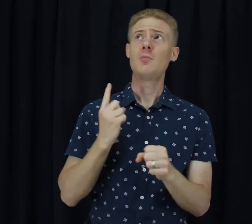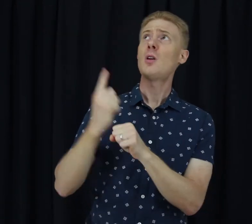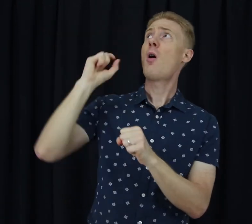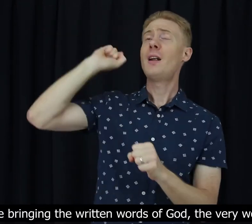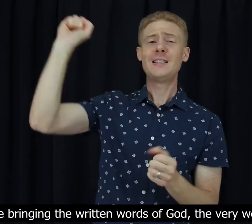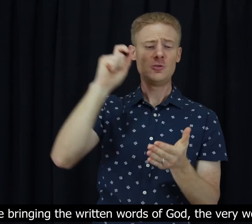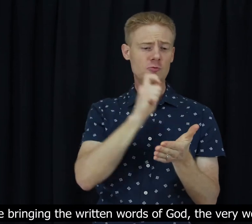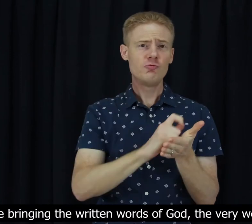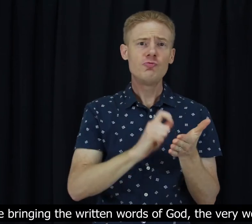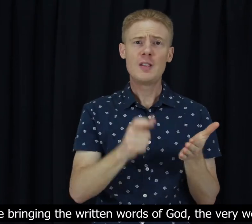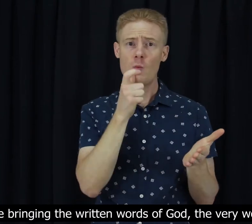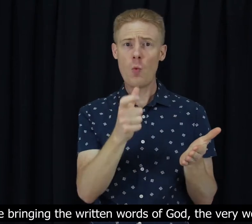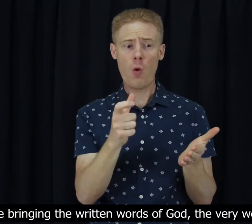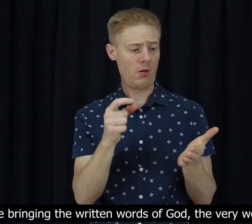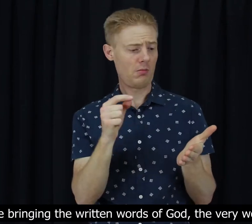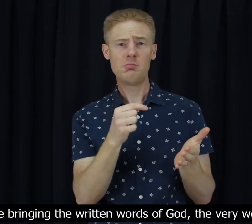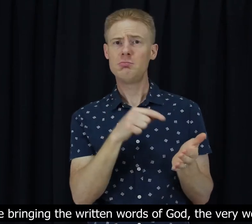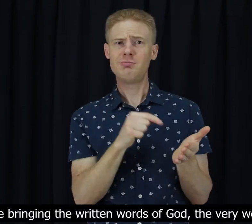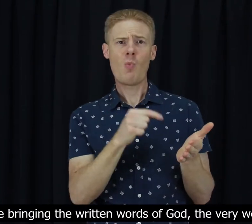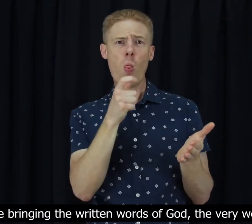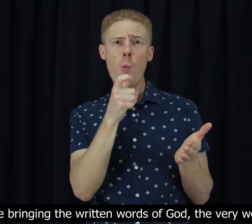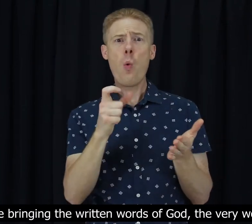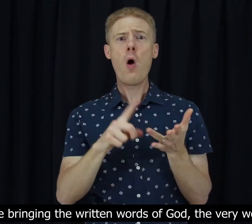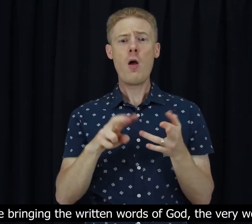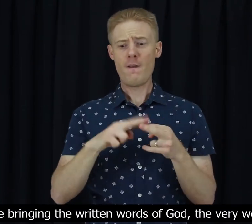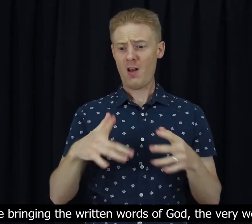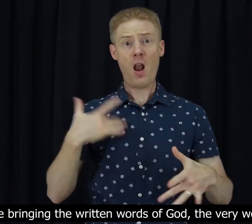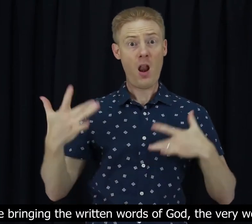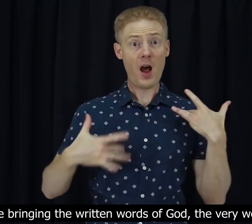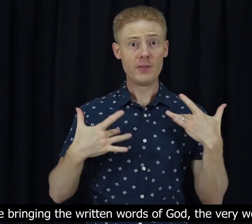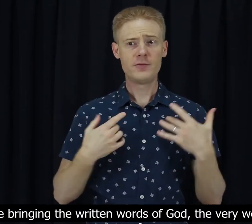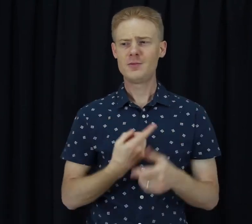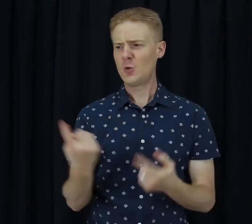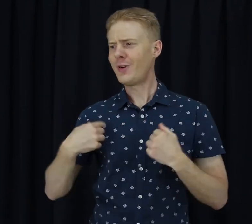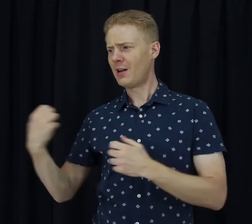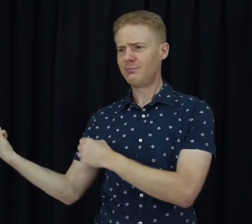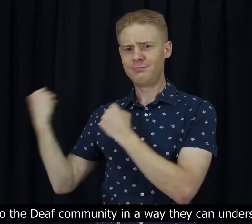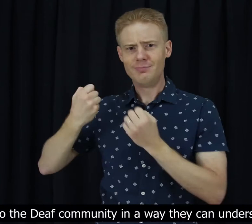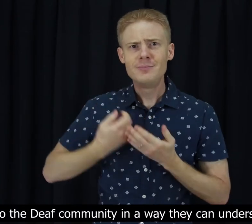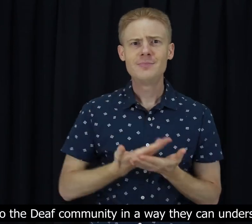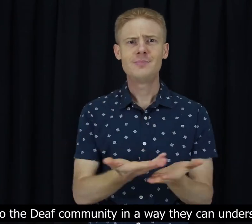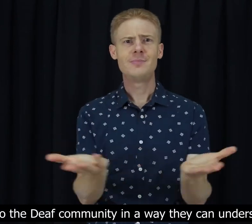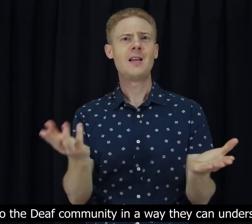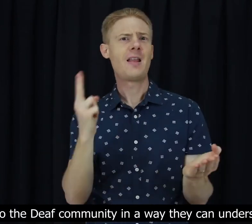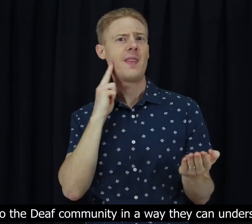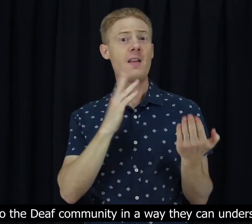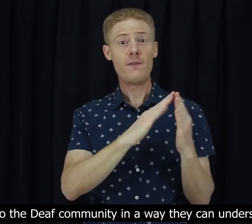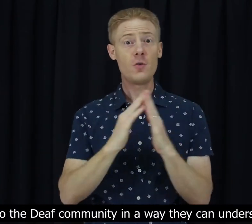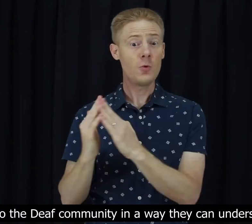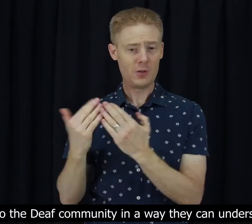We are bringing the written words of God, the very words of life to the deaf community in